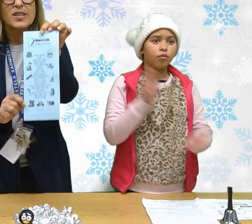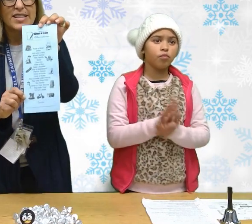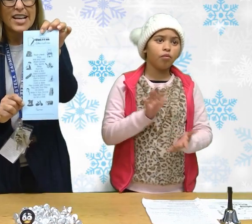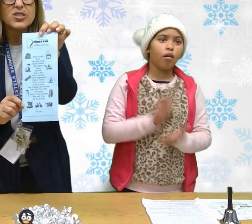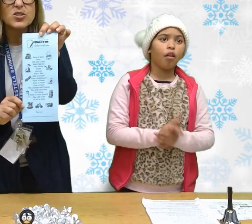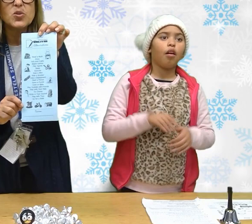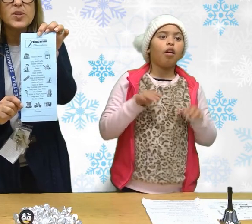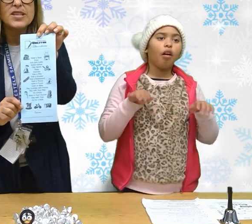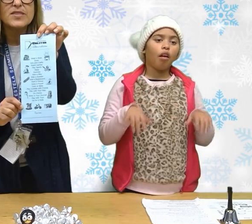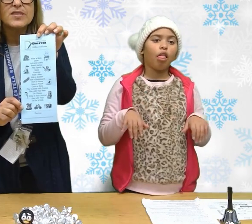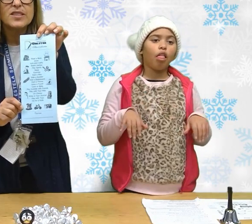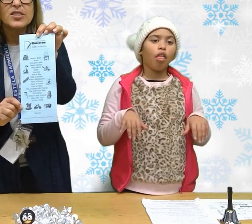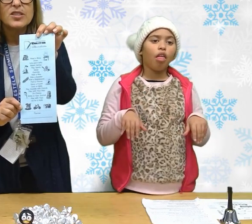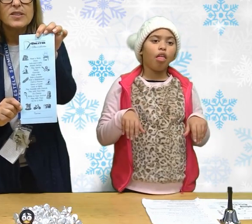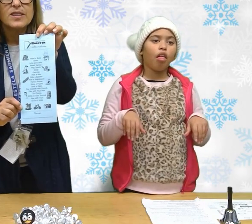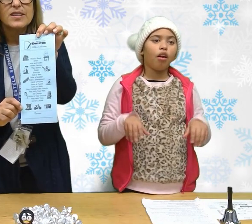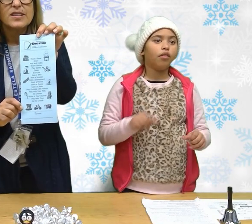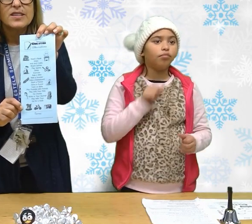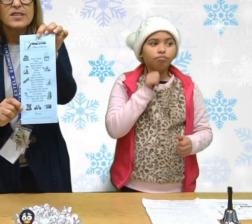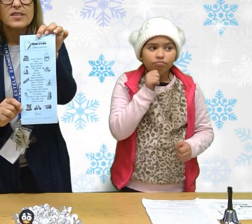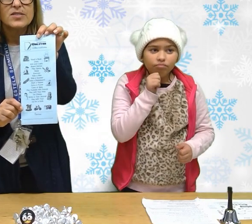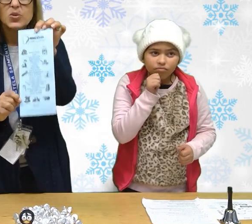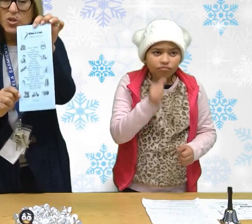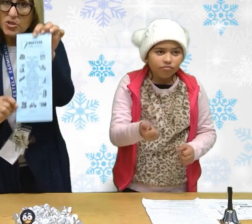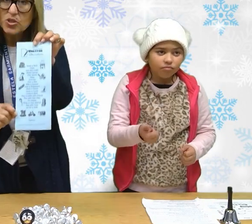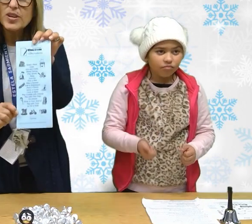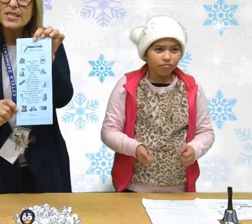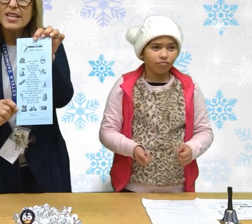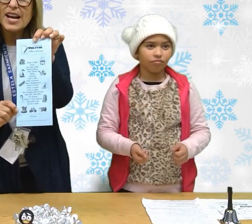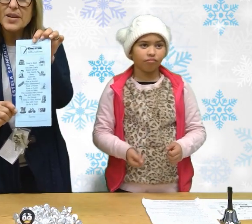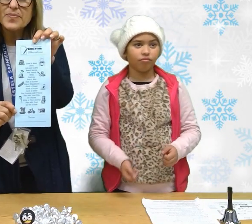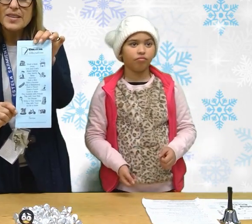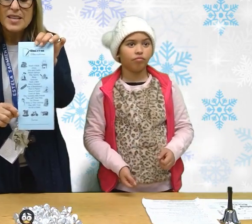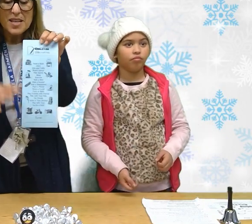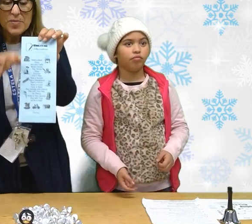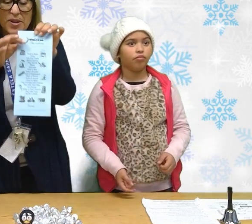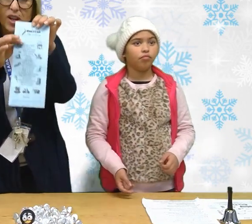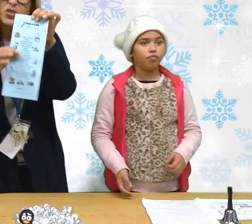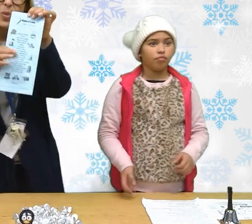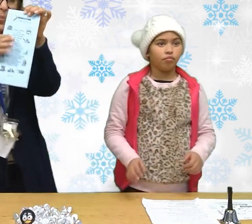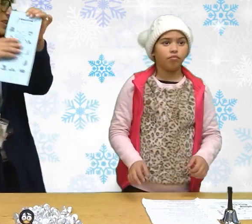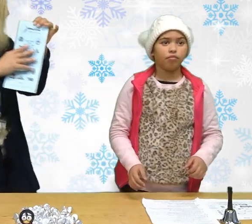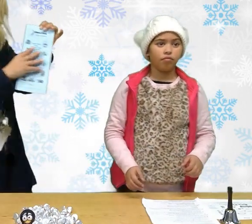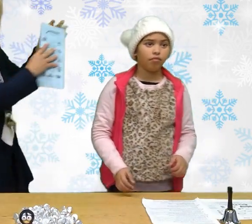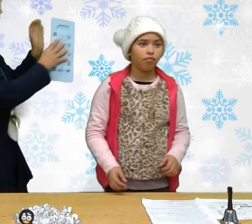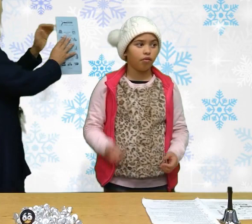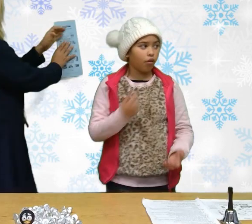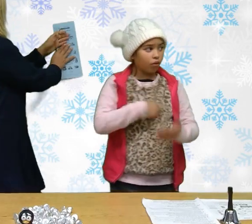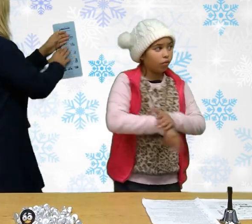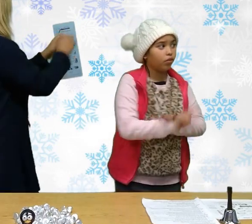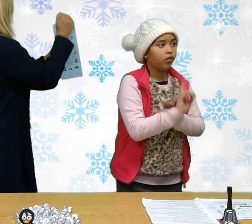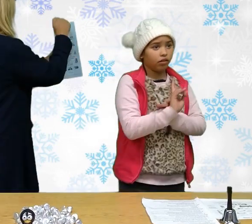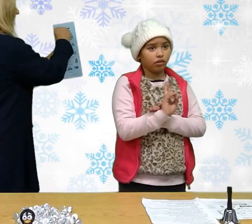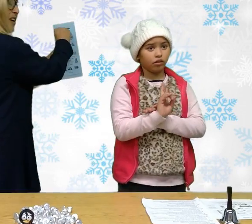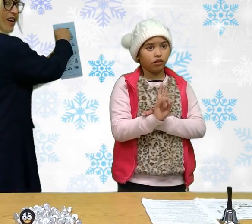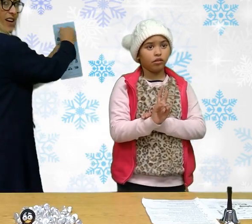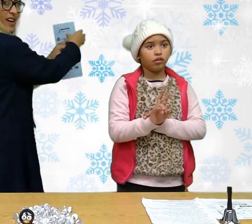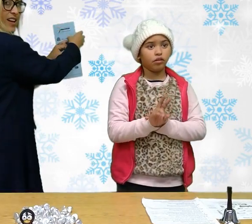So in the next 2 weeks, do your screen time, but also put this on your